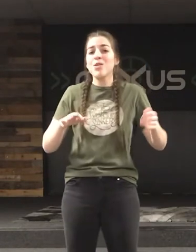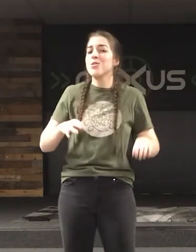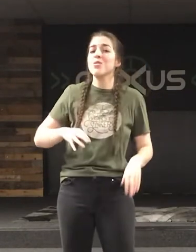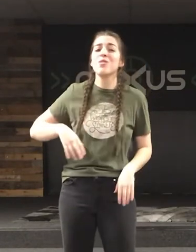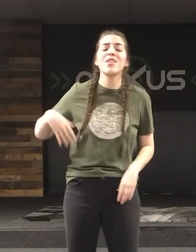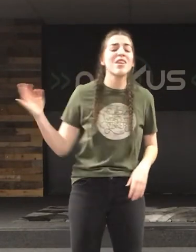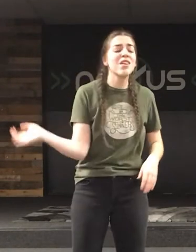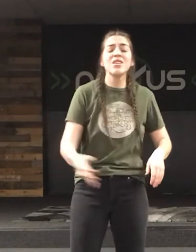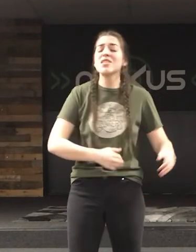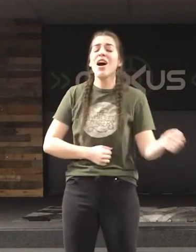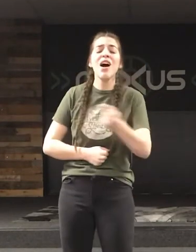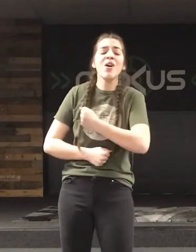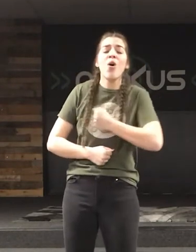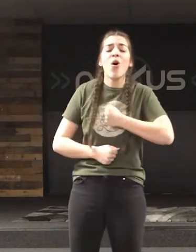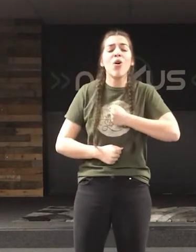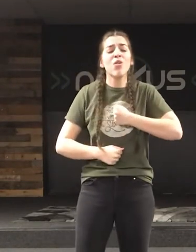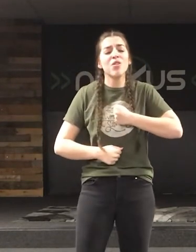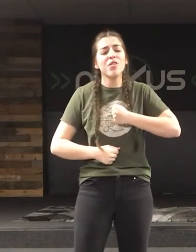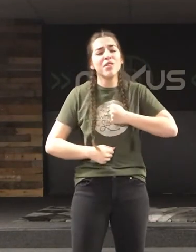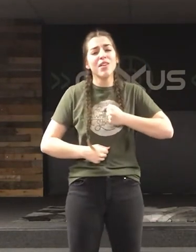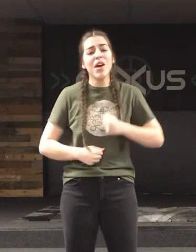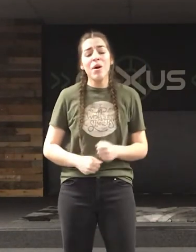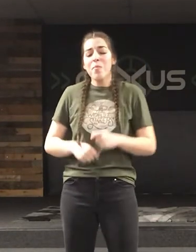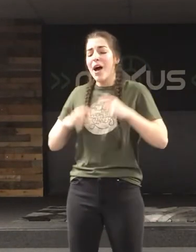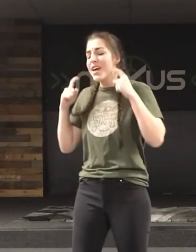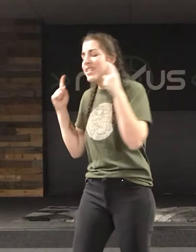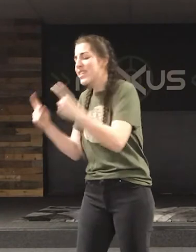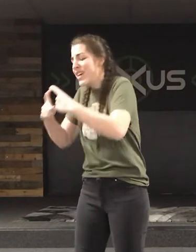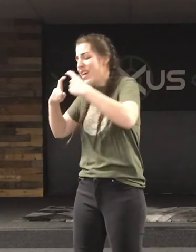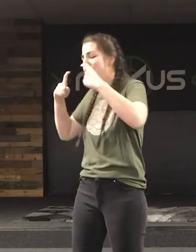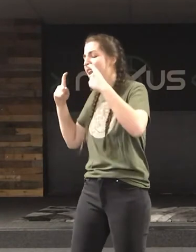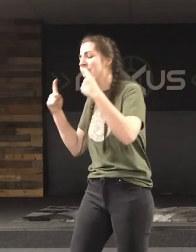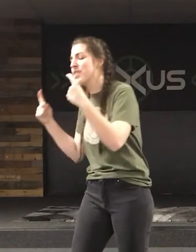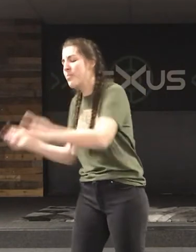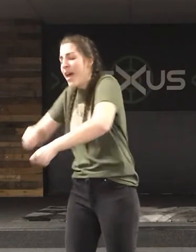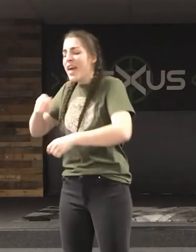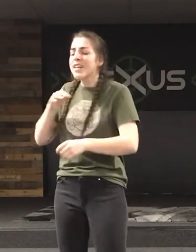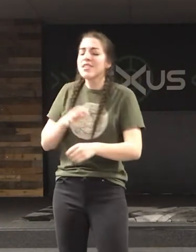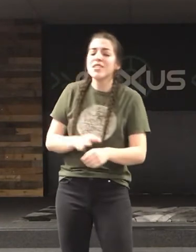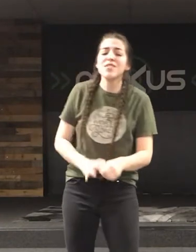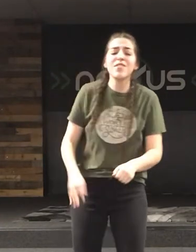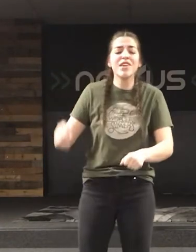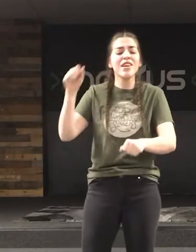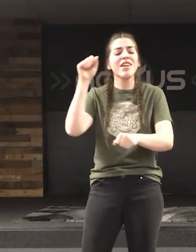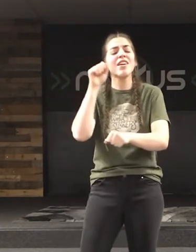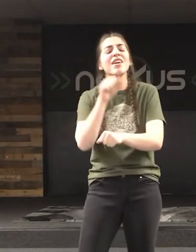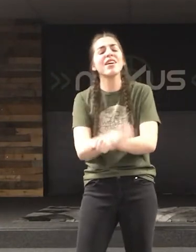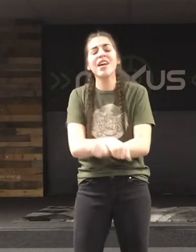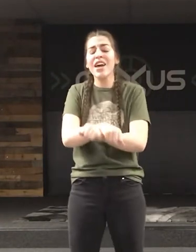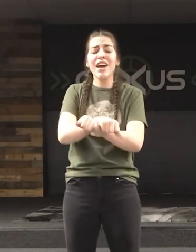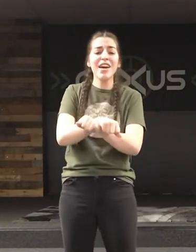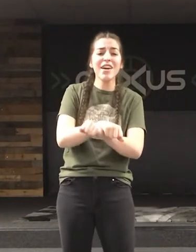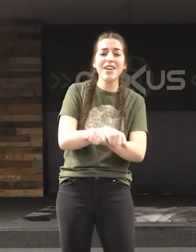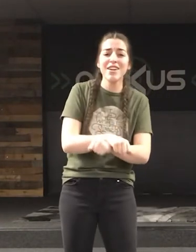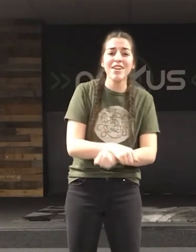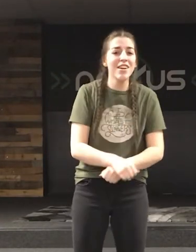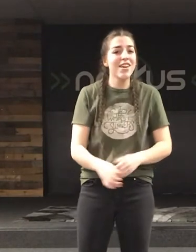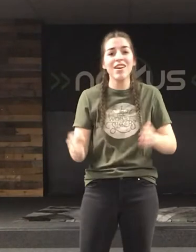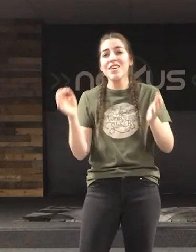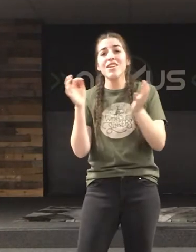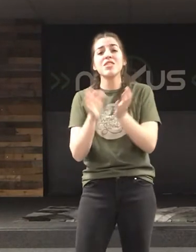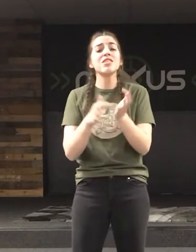grave. To this I hold, my sin has been defeated.